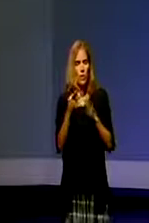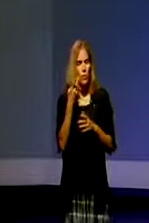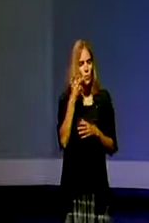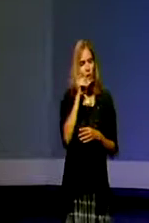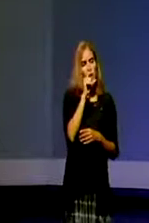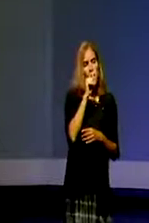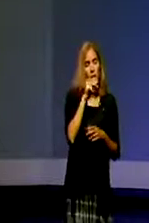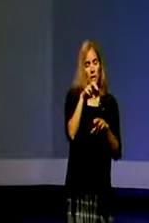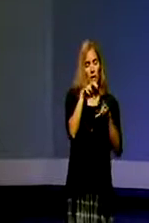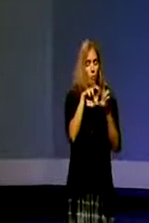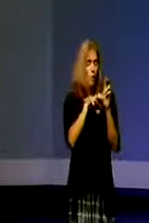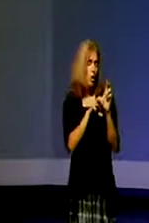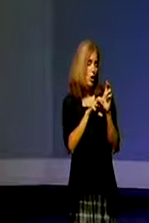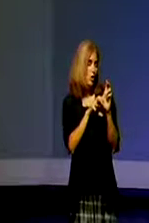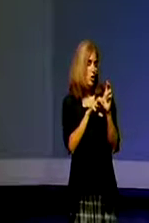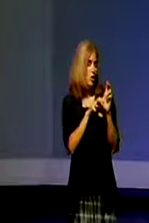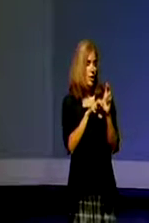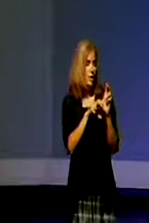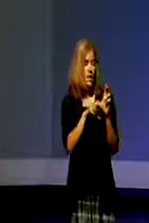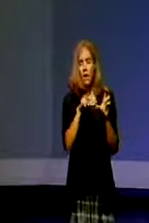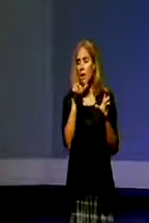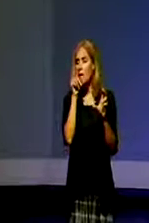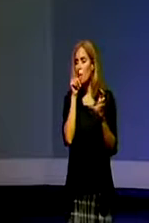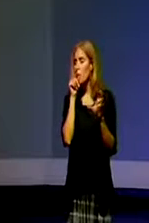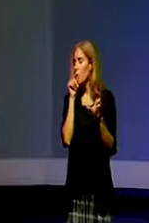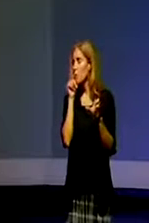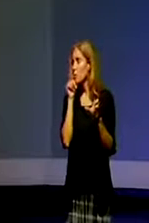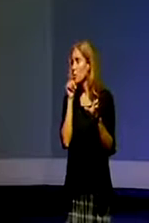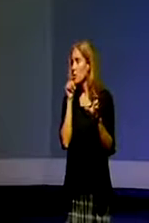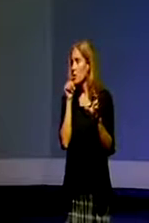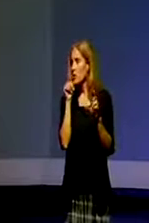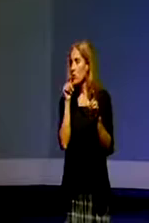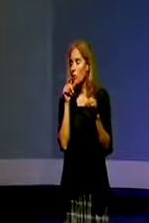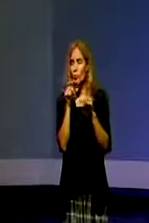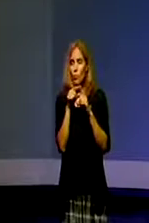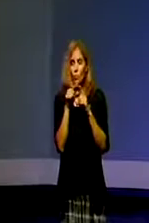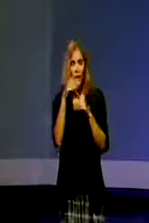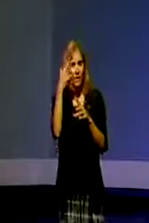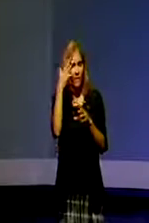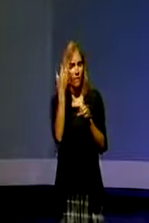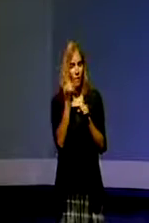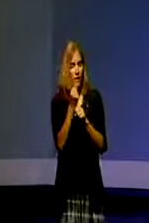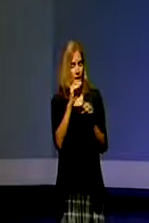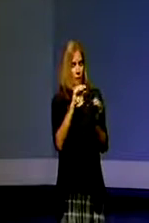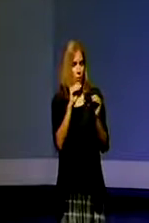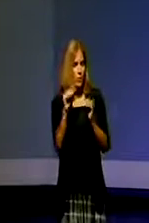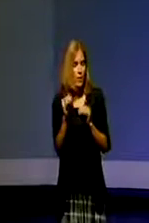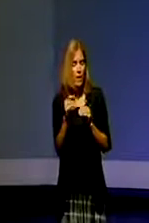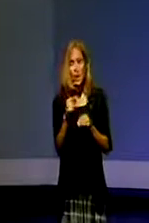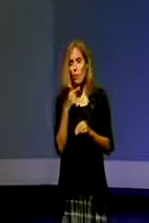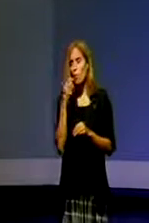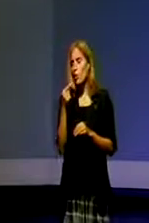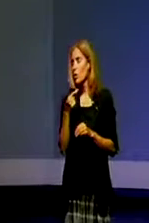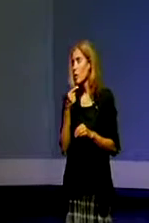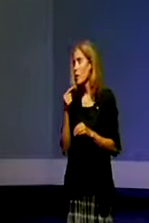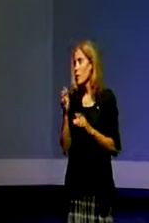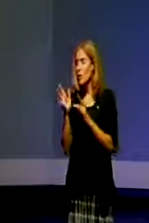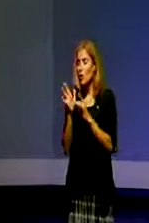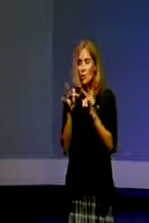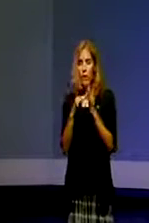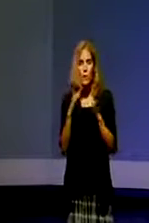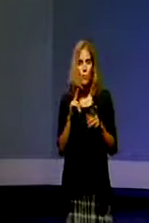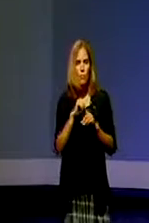that perch, the birds of the Word of Faith movement, that proclaim to be Christian